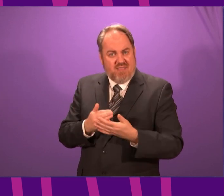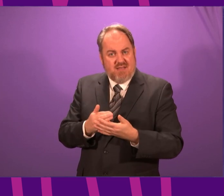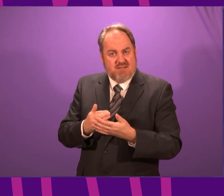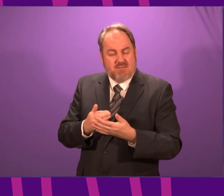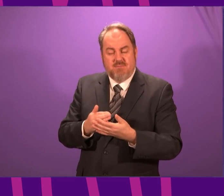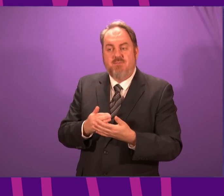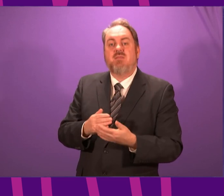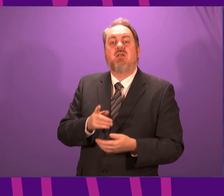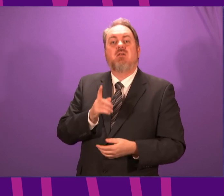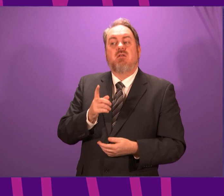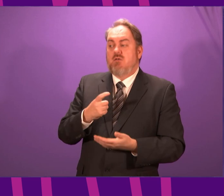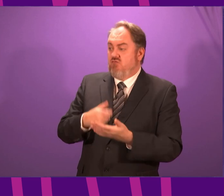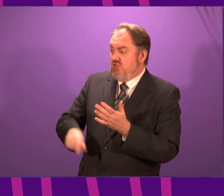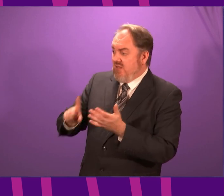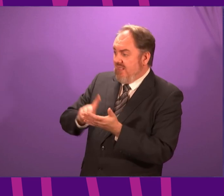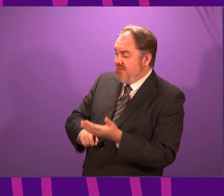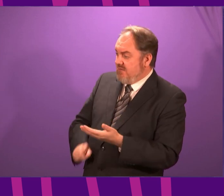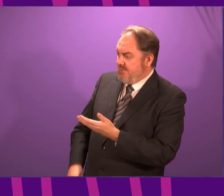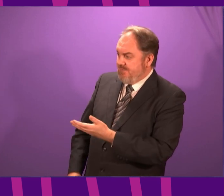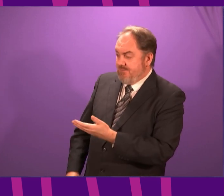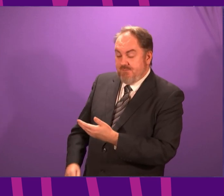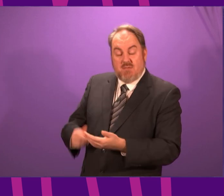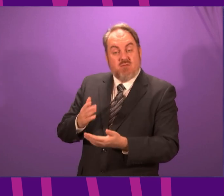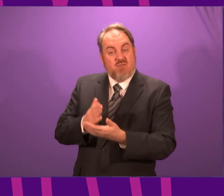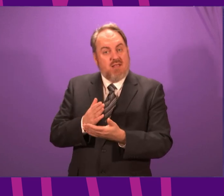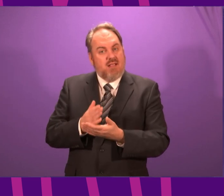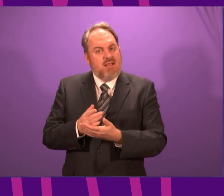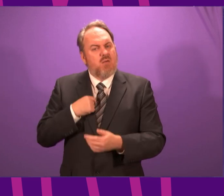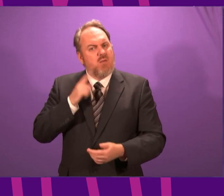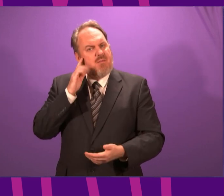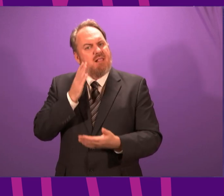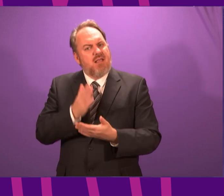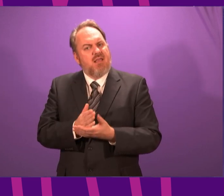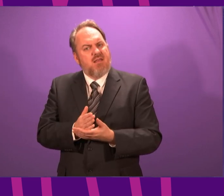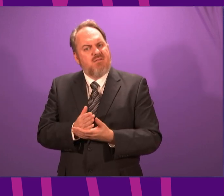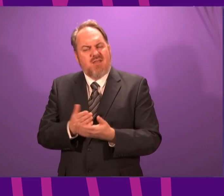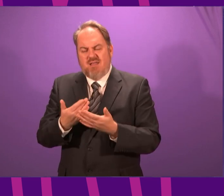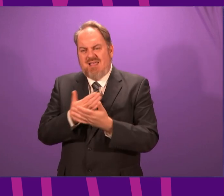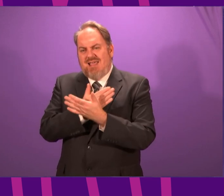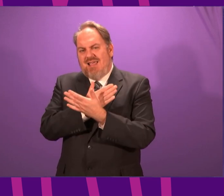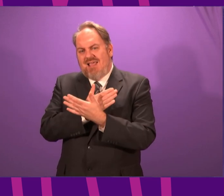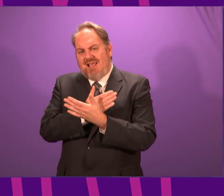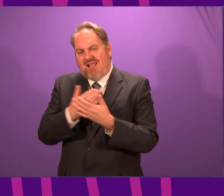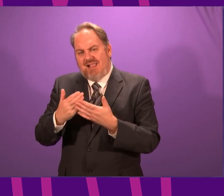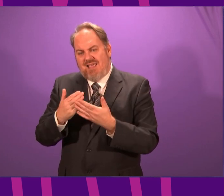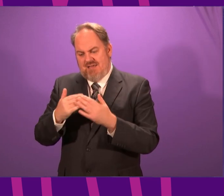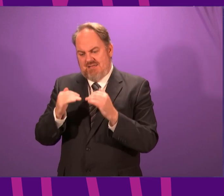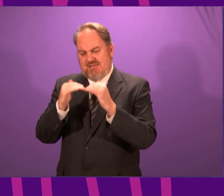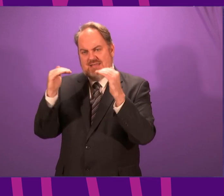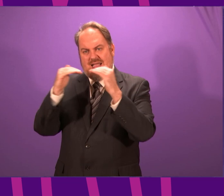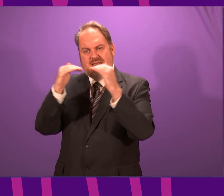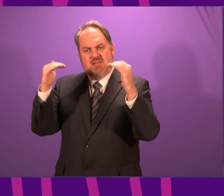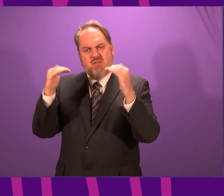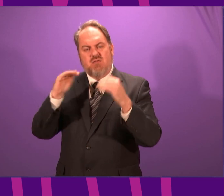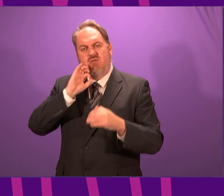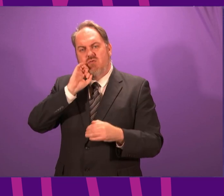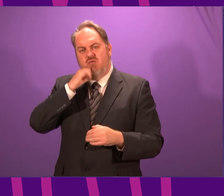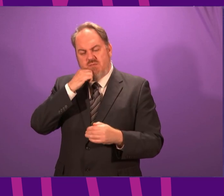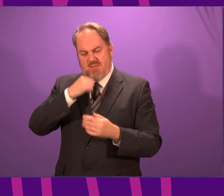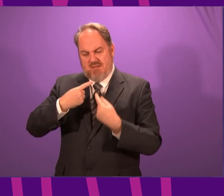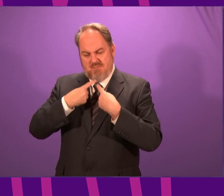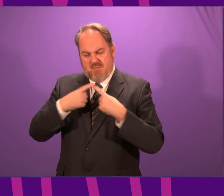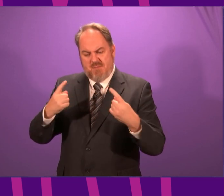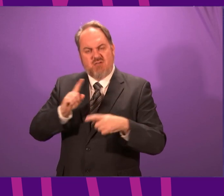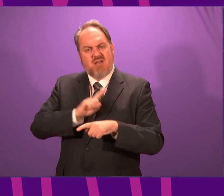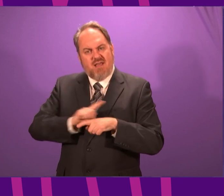Leonard. Well, we think, for example, that clear thresholds should be set out and published weekly so that people can